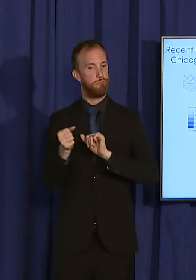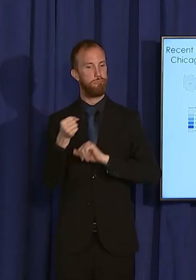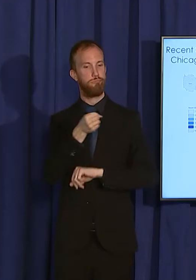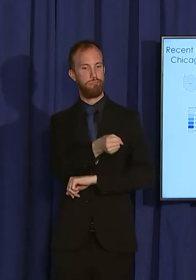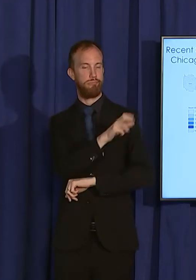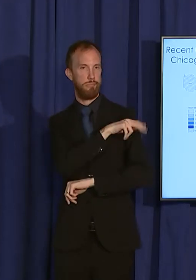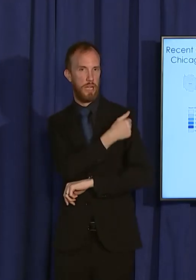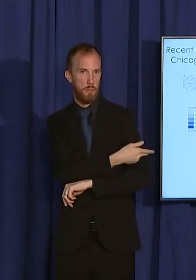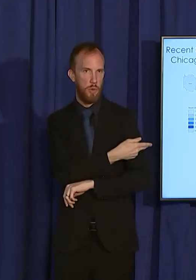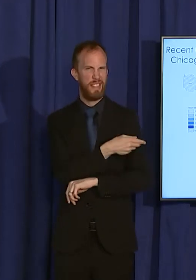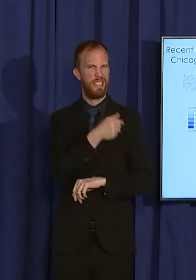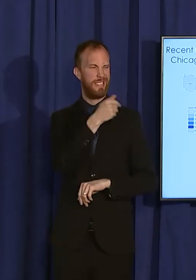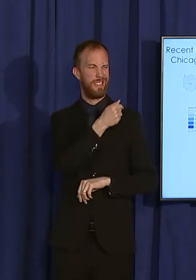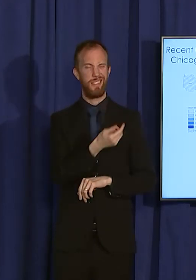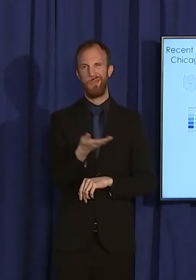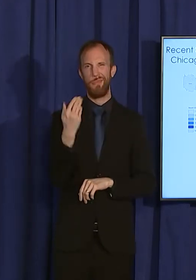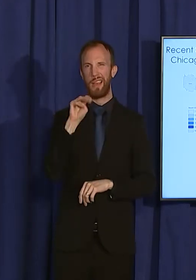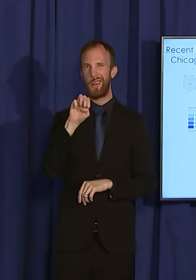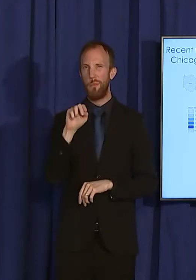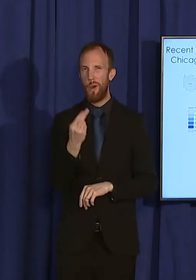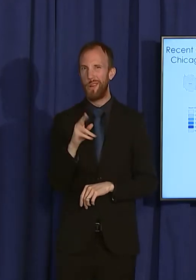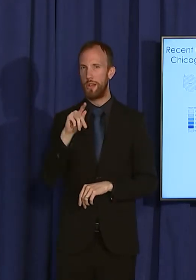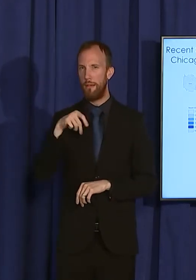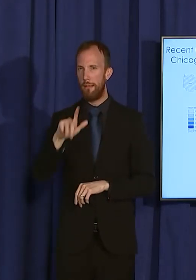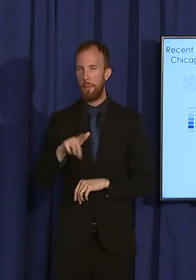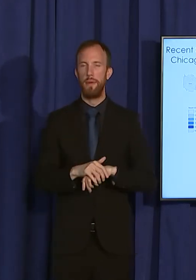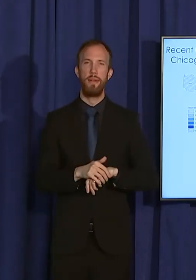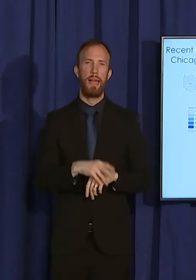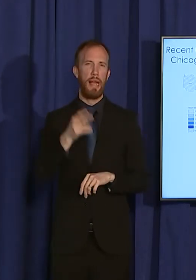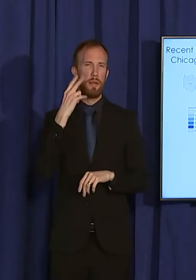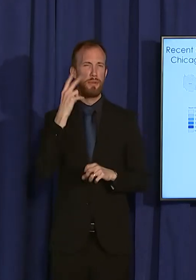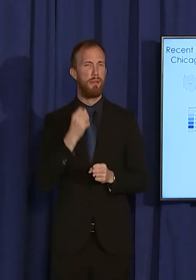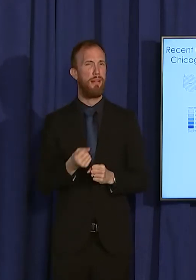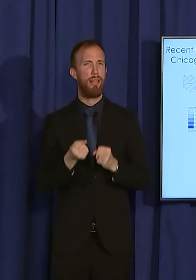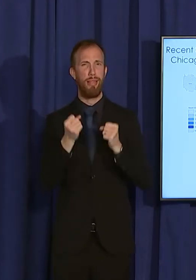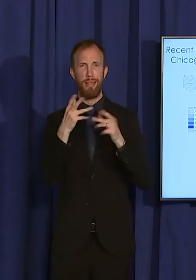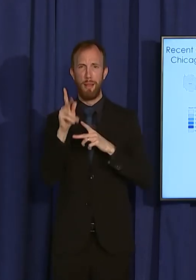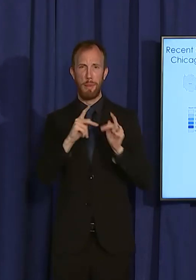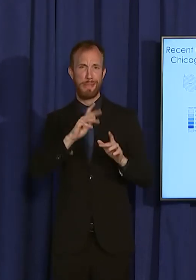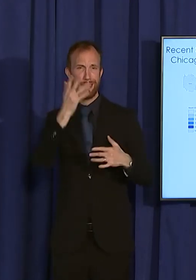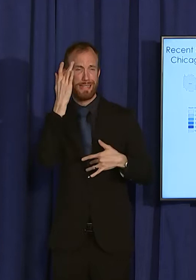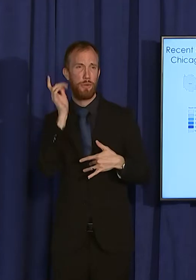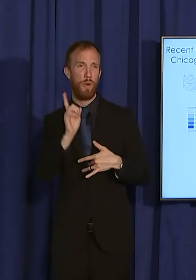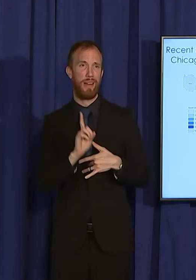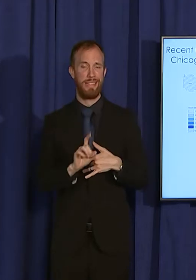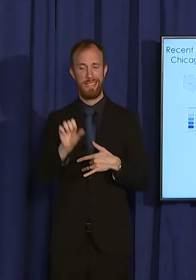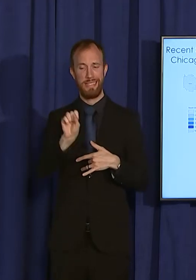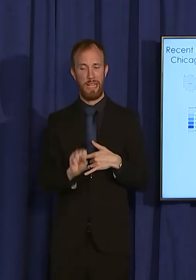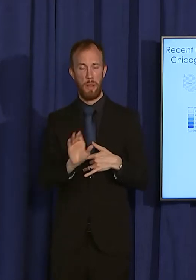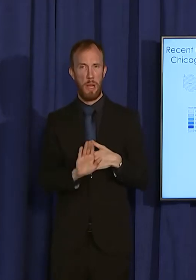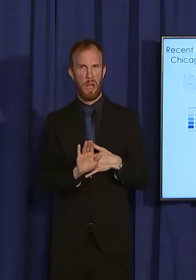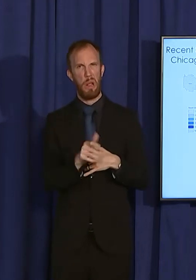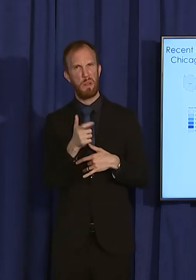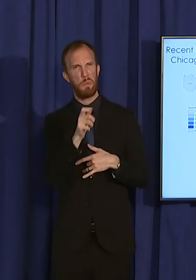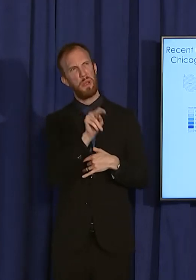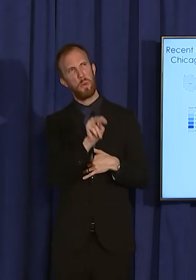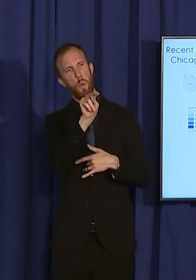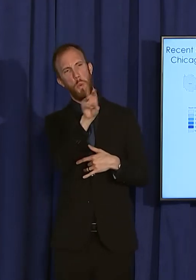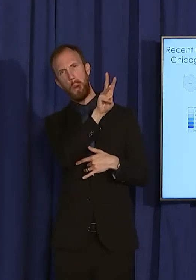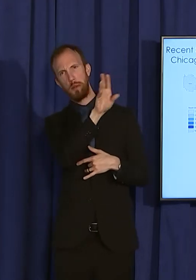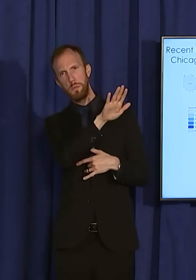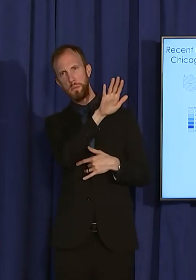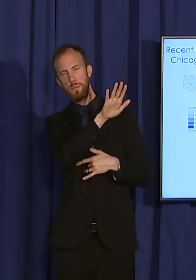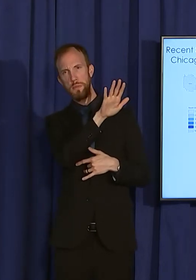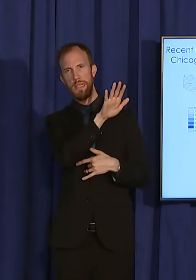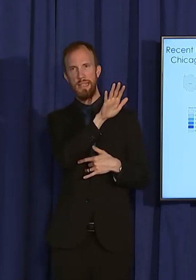March through late April. And you can see a lot of concentration on the south side and a little bit on the northwest side. And that there's a lot of